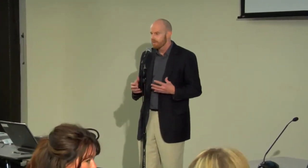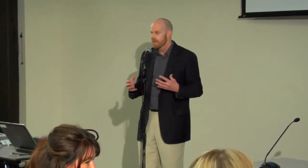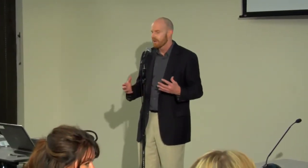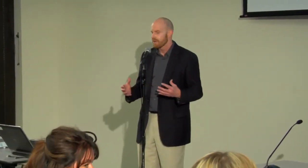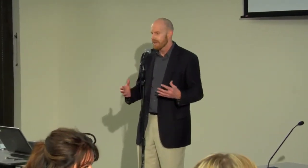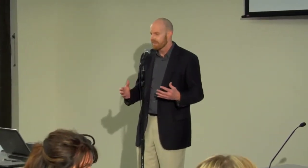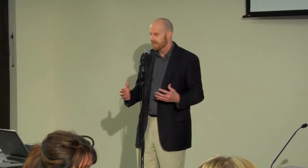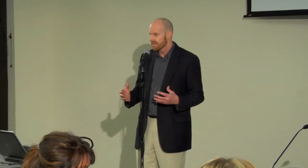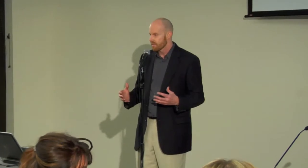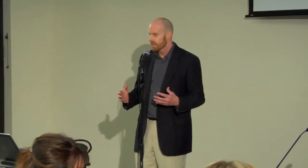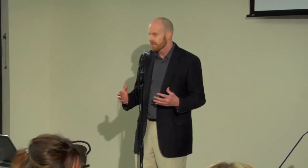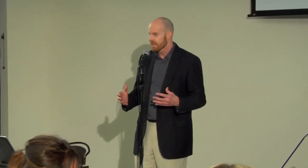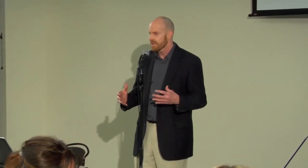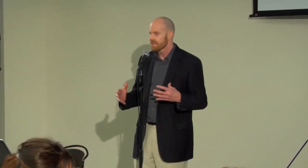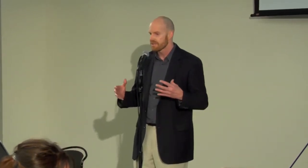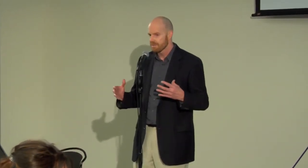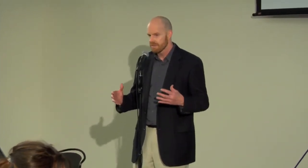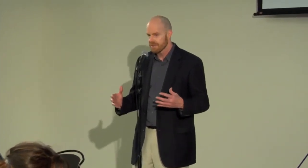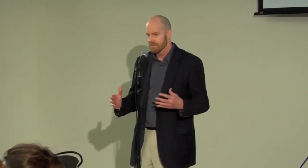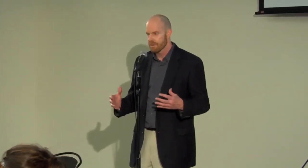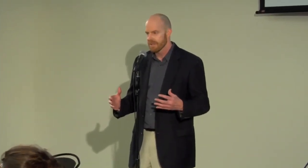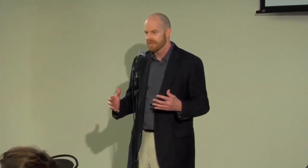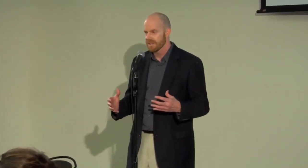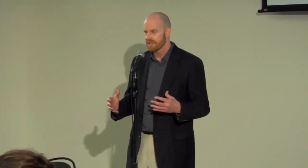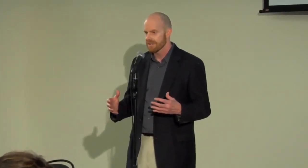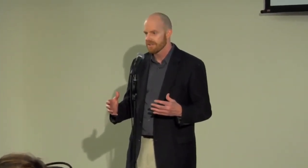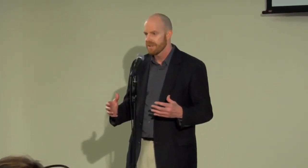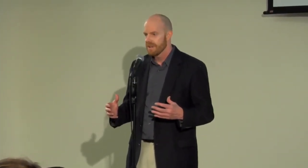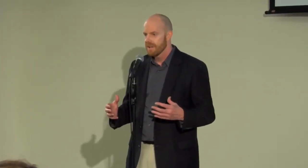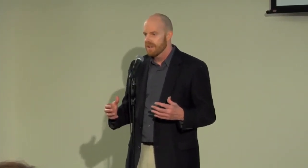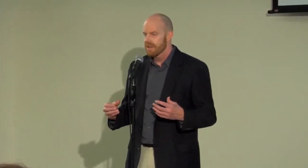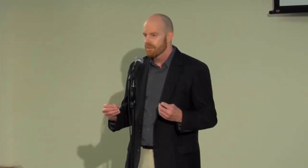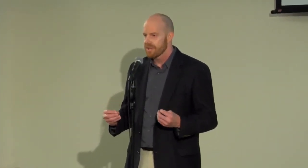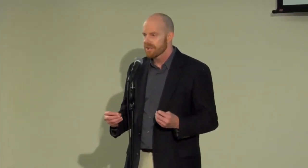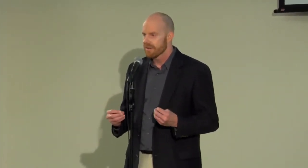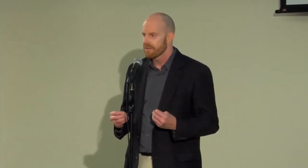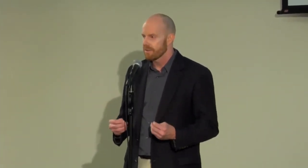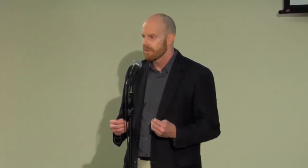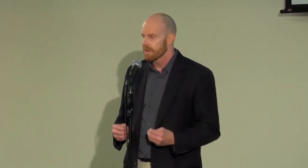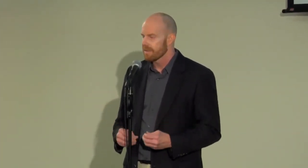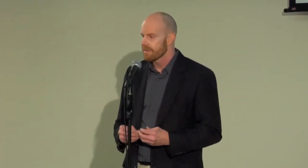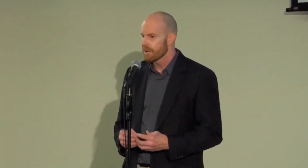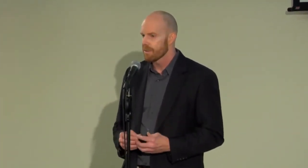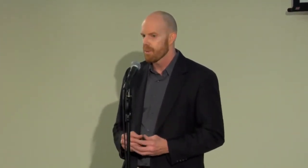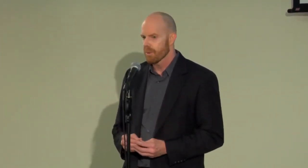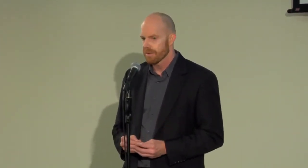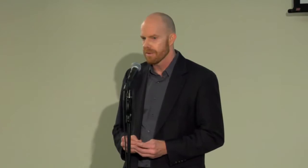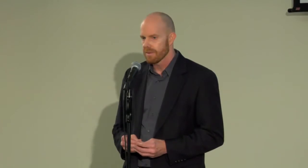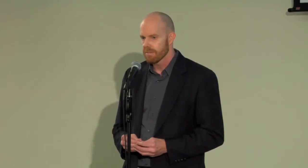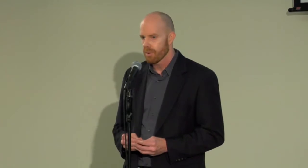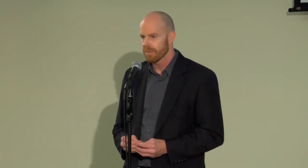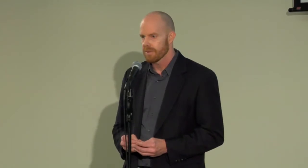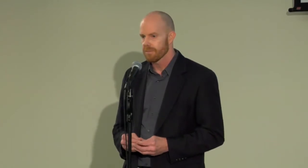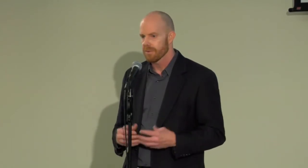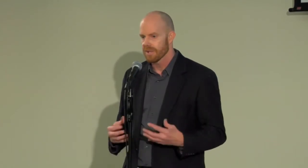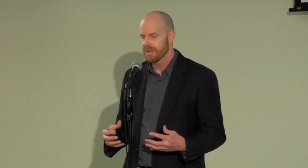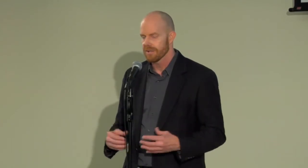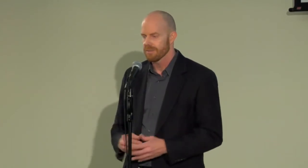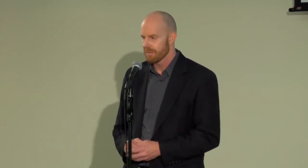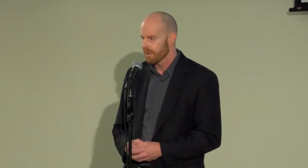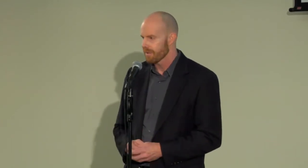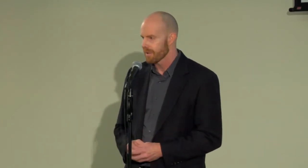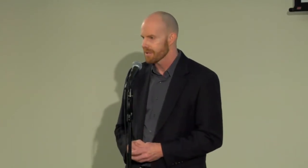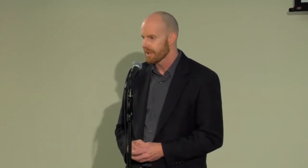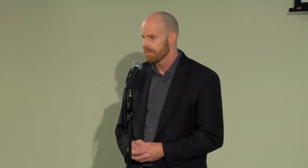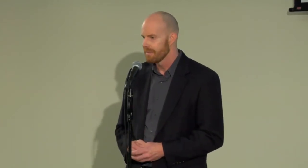there are so many other advocacy organizations and membership organizations that reach out to very important people that can